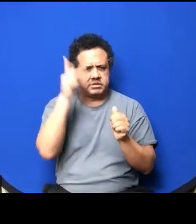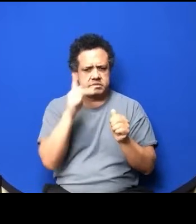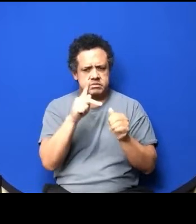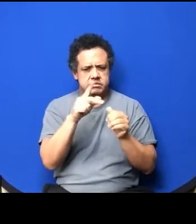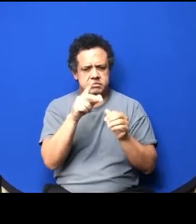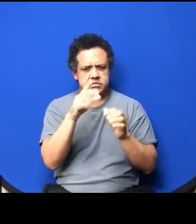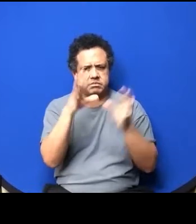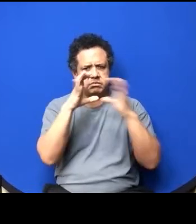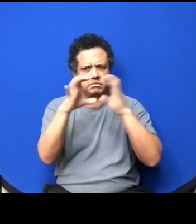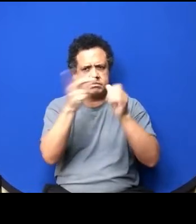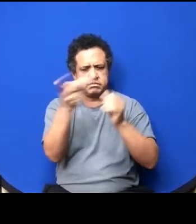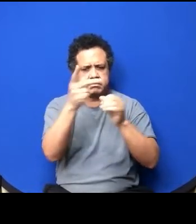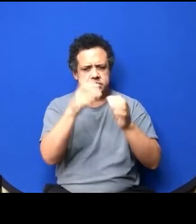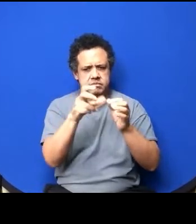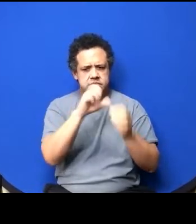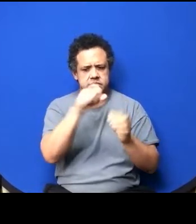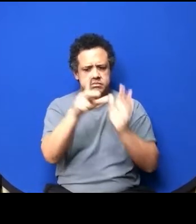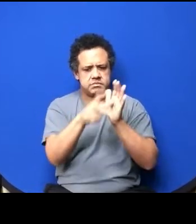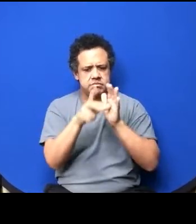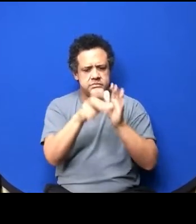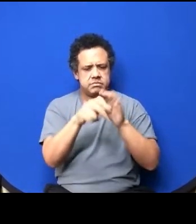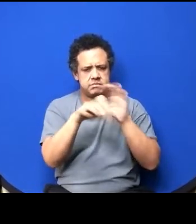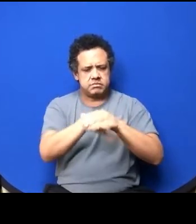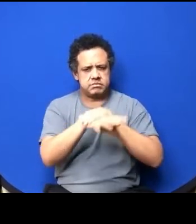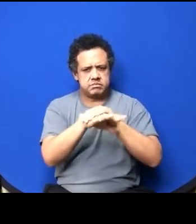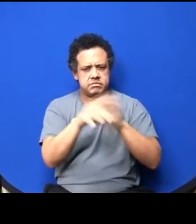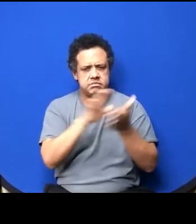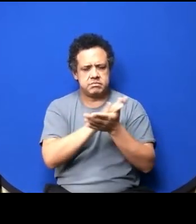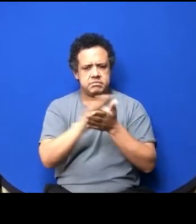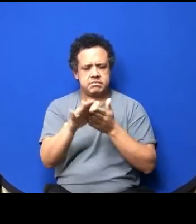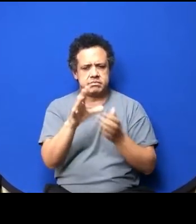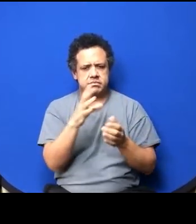or if I need someone to do some tactile signing for me,